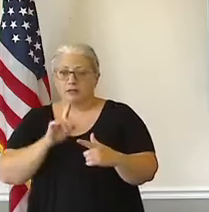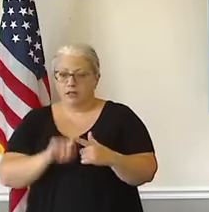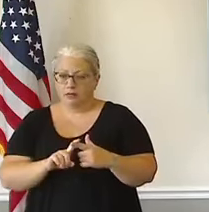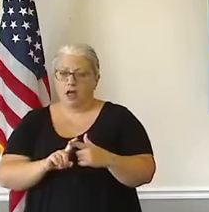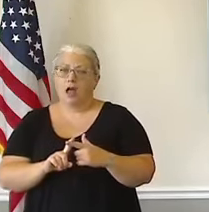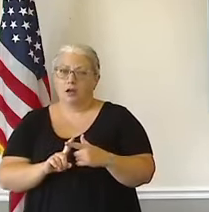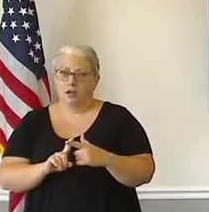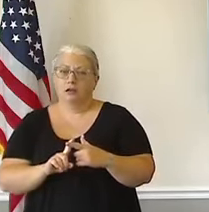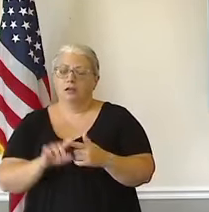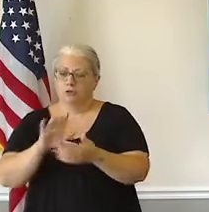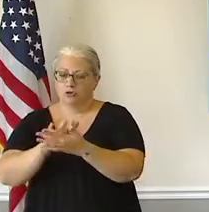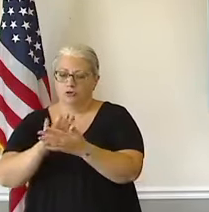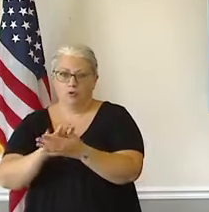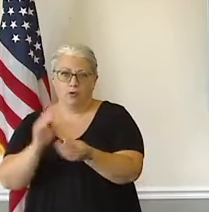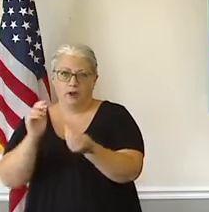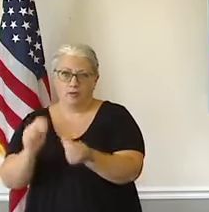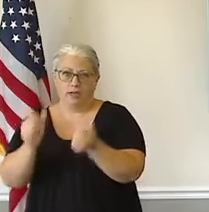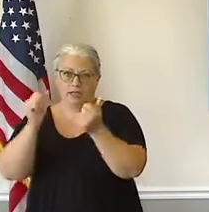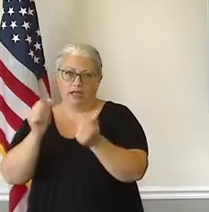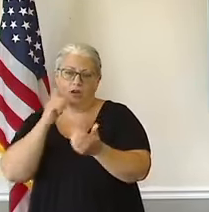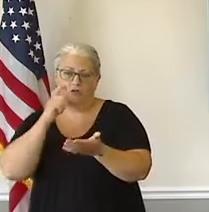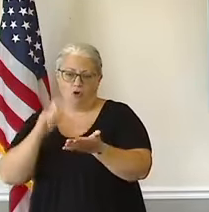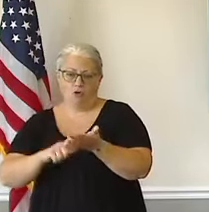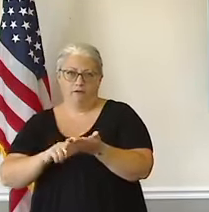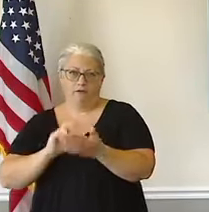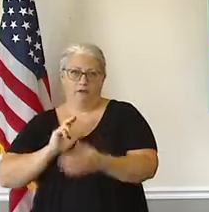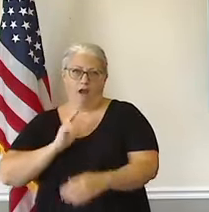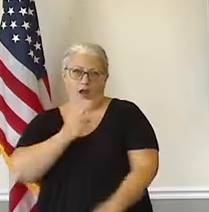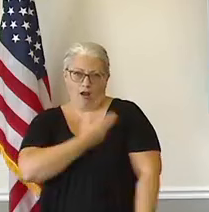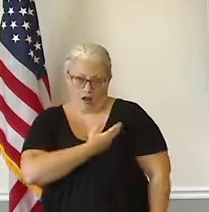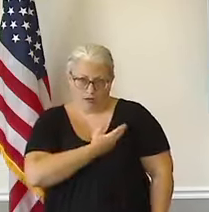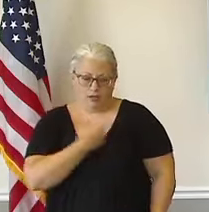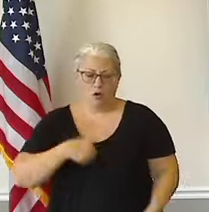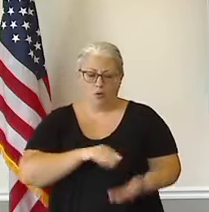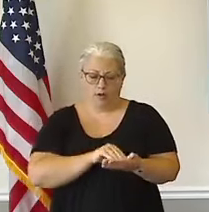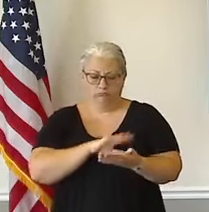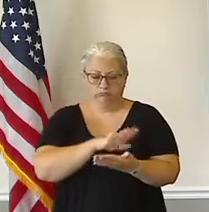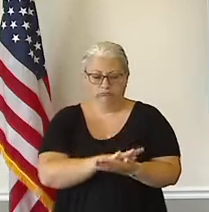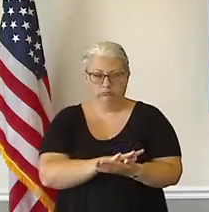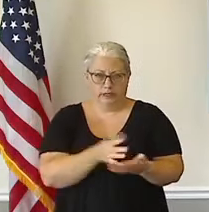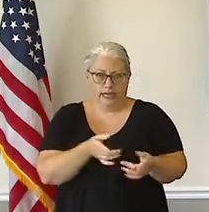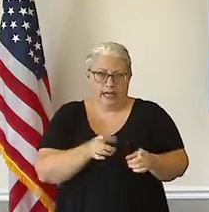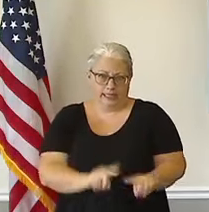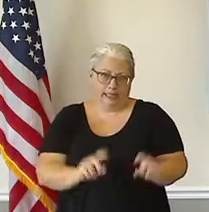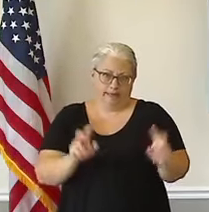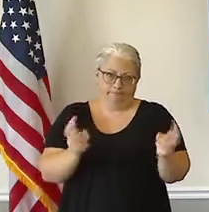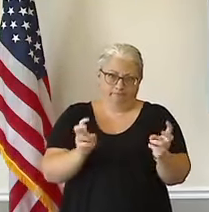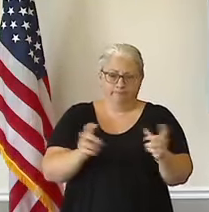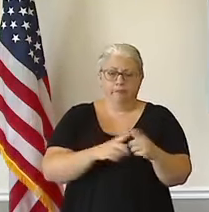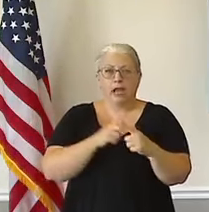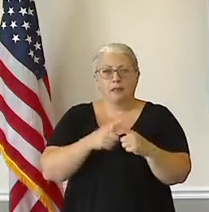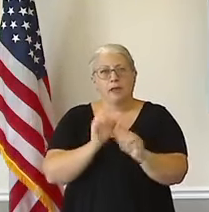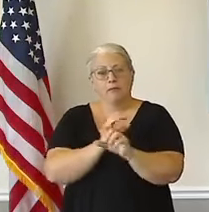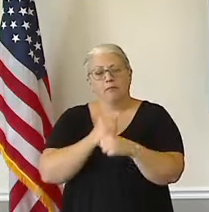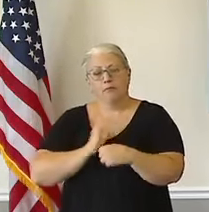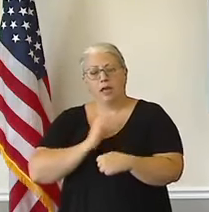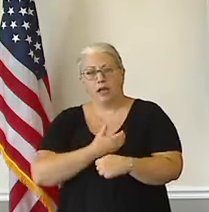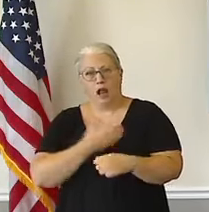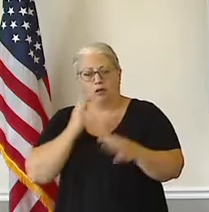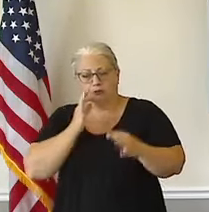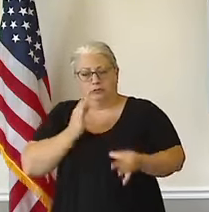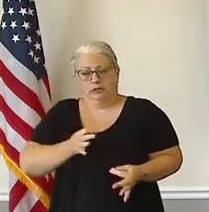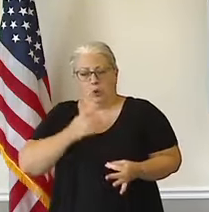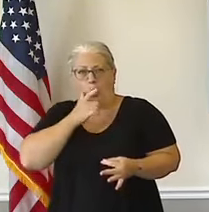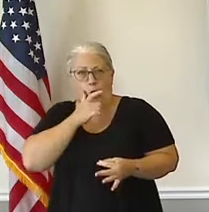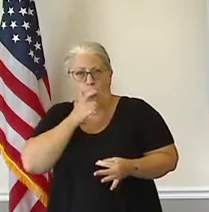and we would investigate the incident, so to speak, and then we would make our judgment as to who needs